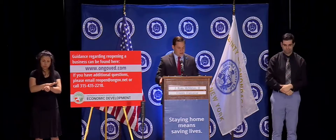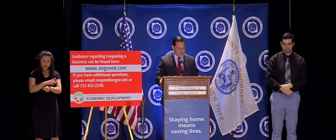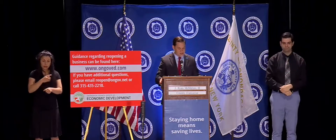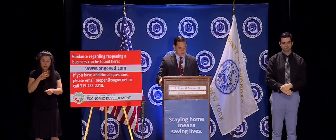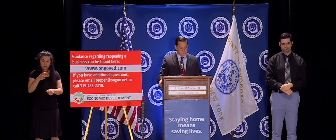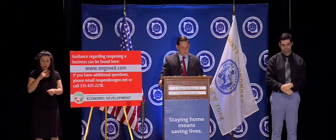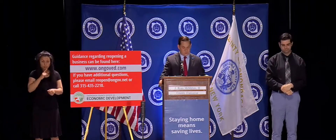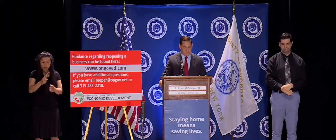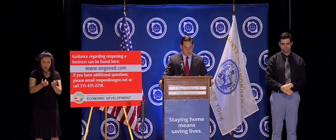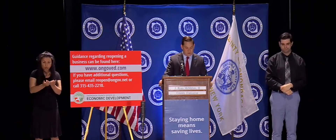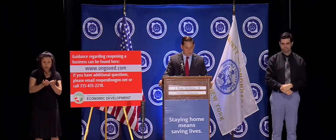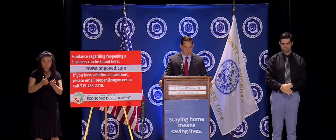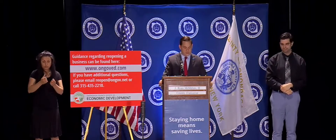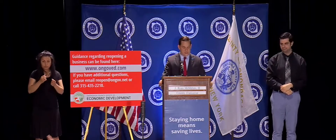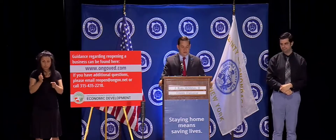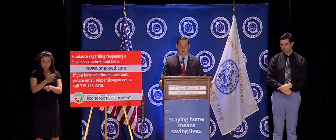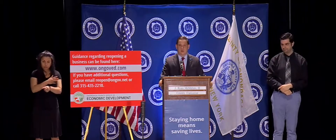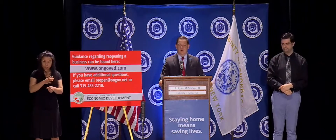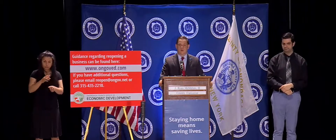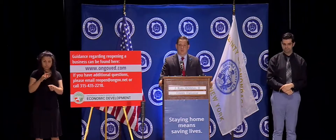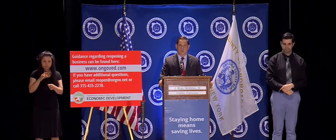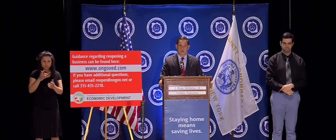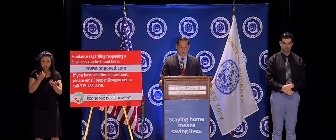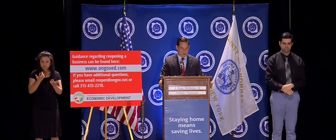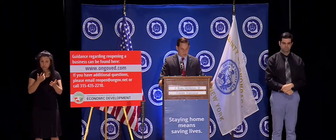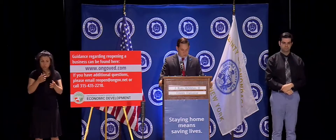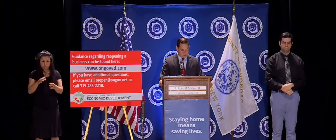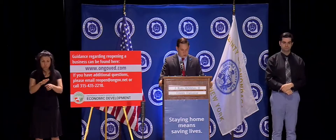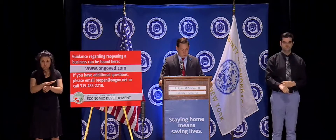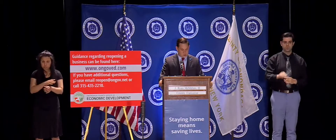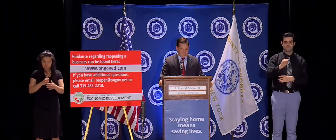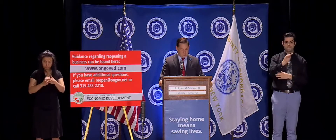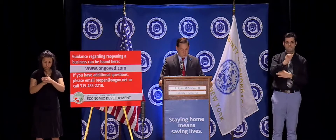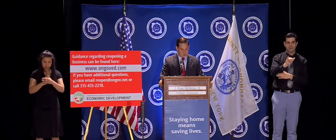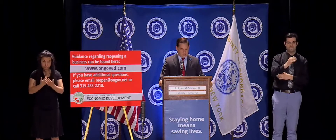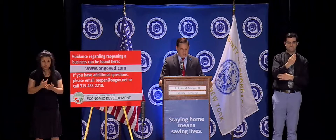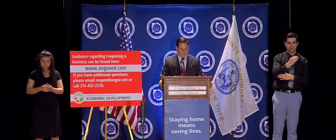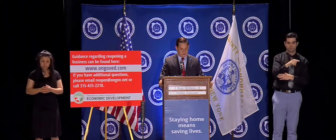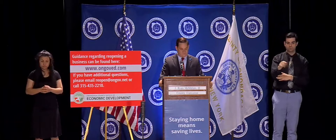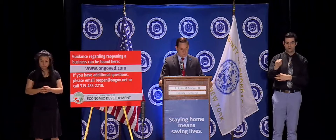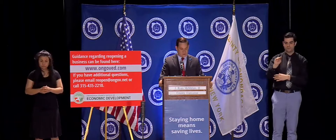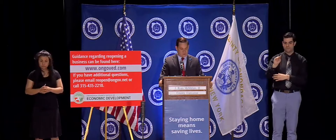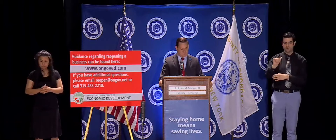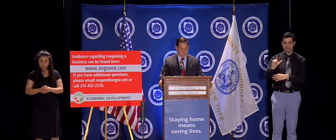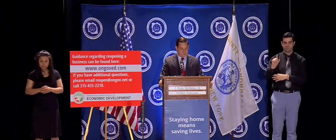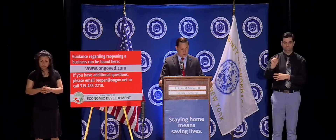1,291 tests from May 14th through May 20th. So